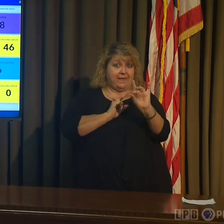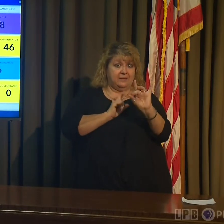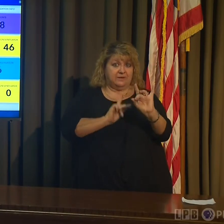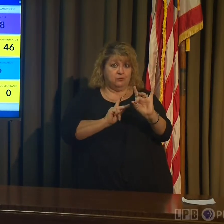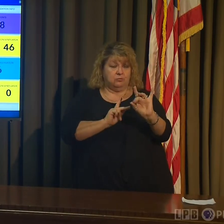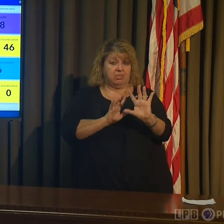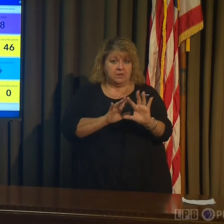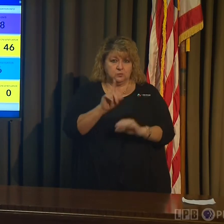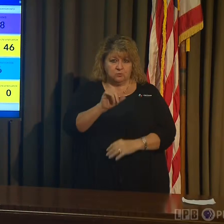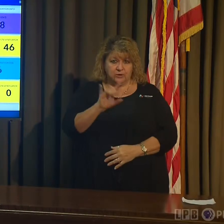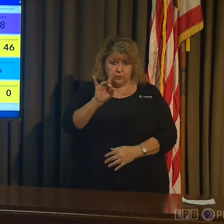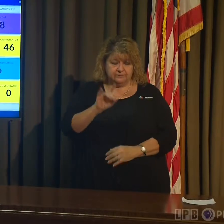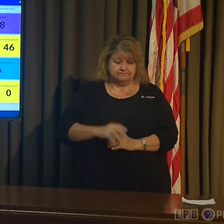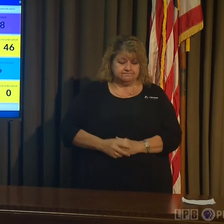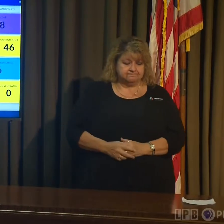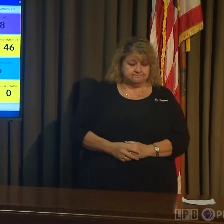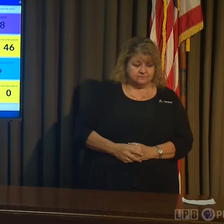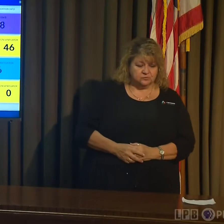today.